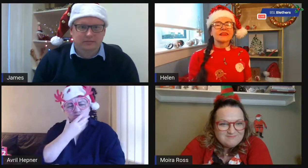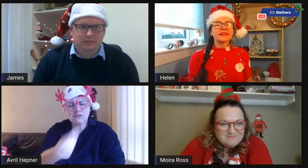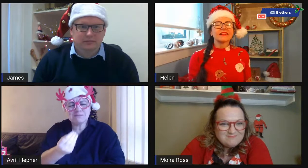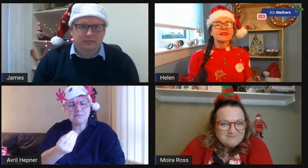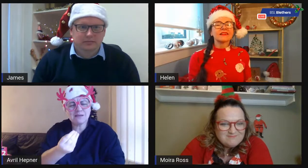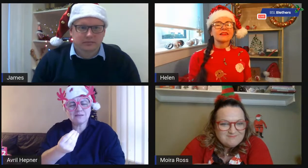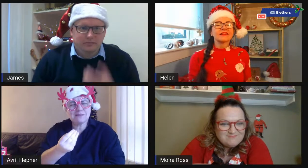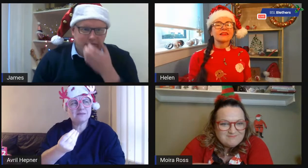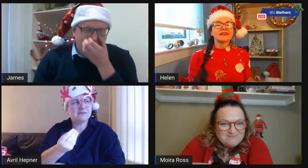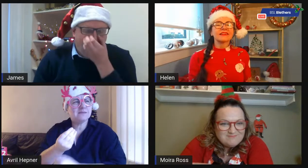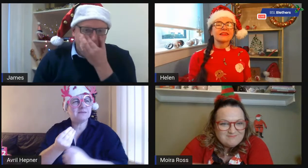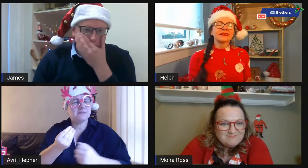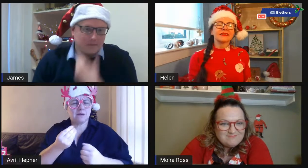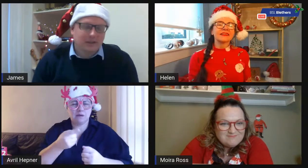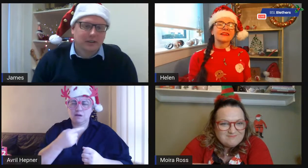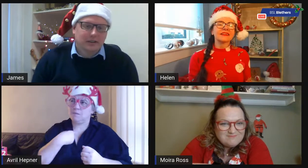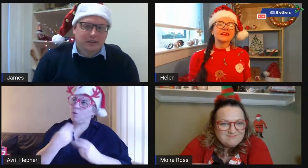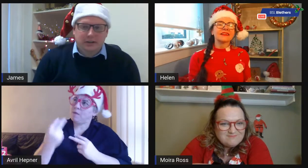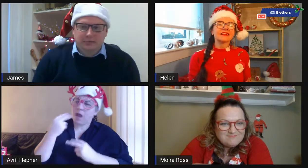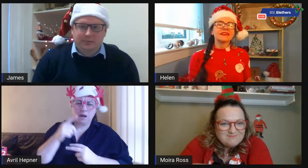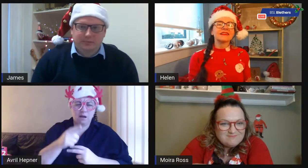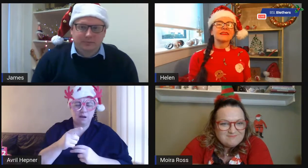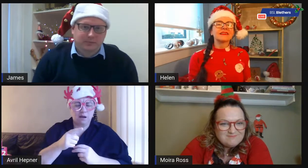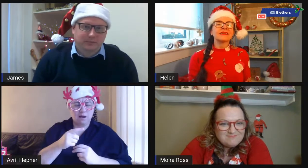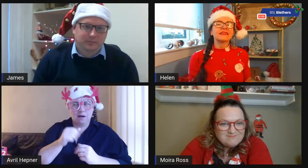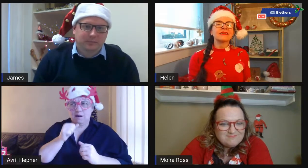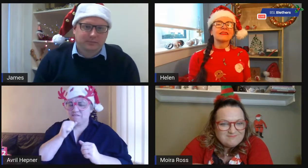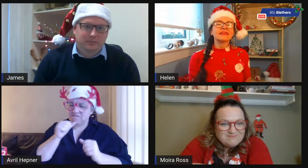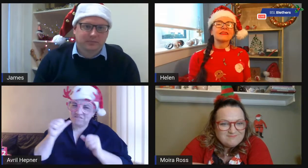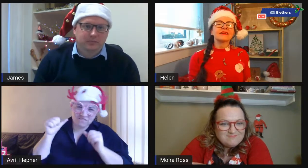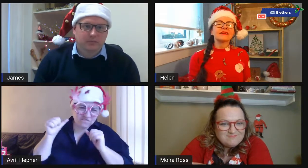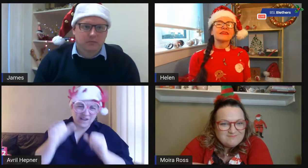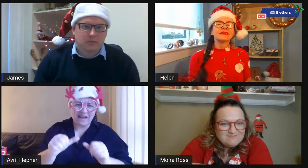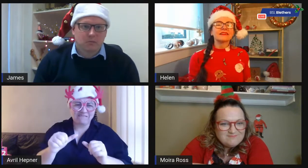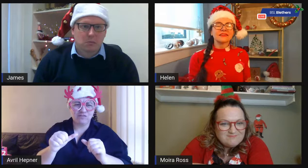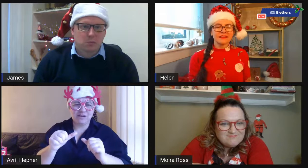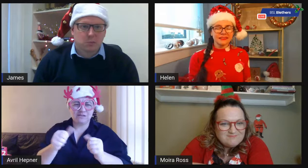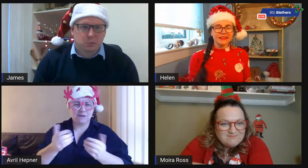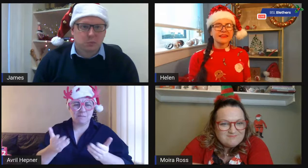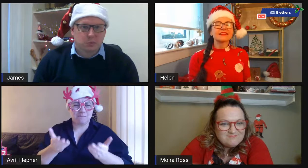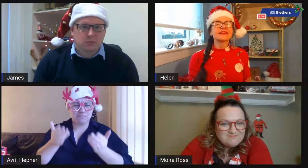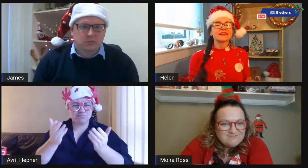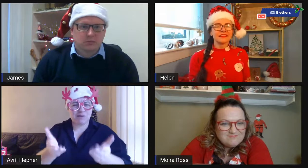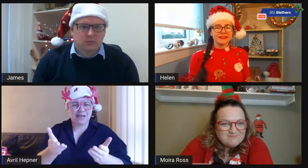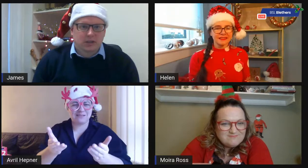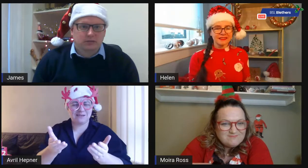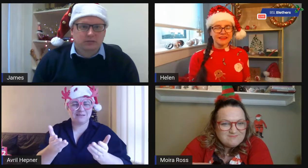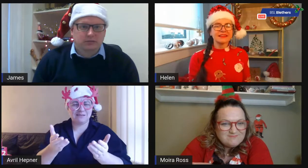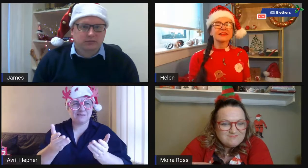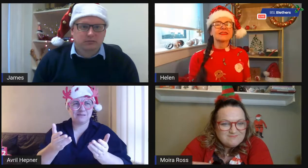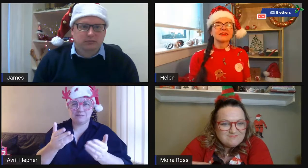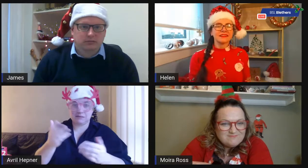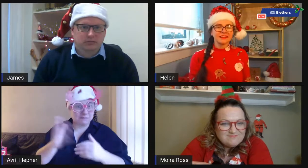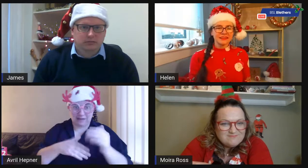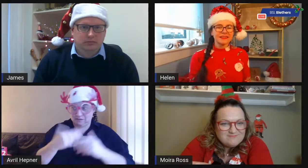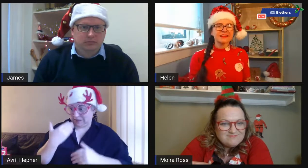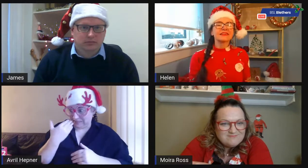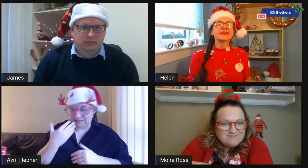stimulus. I mean, when I look back at Christmases, well, I'm wondering whether I should ask